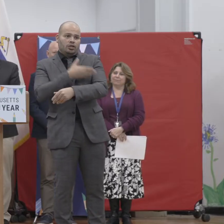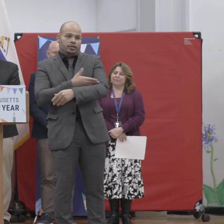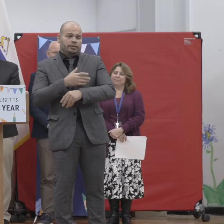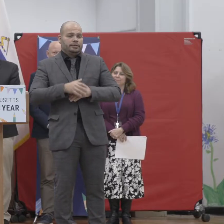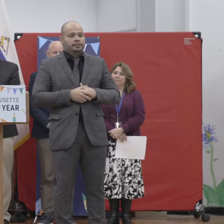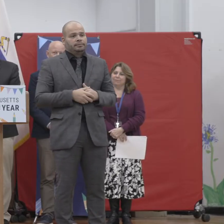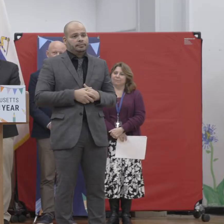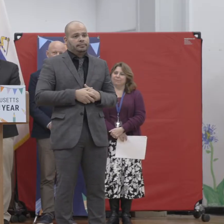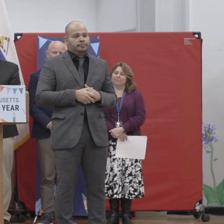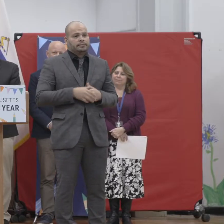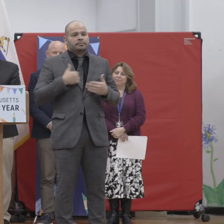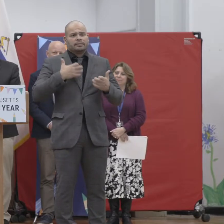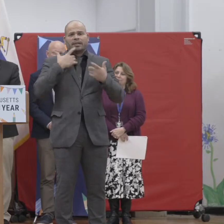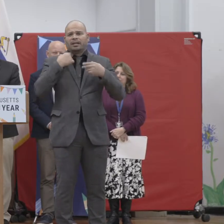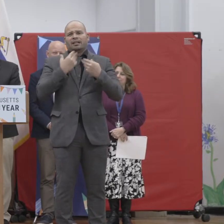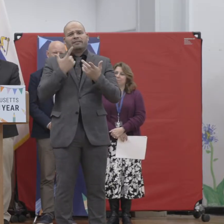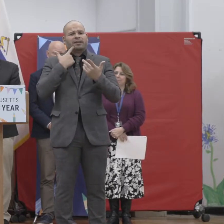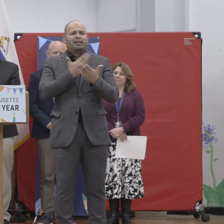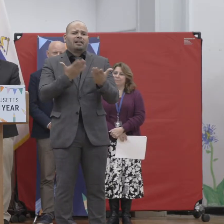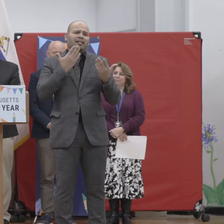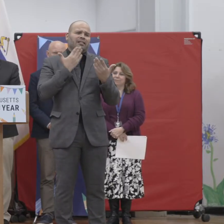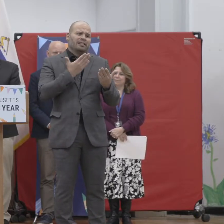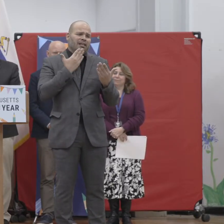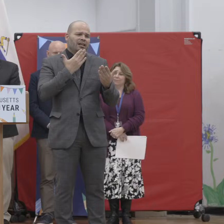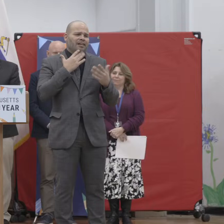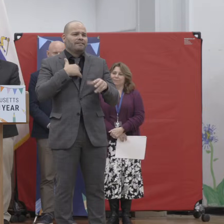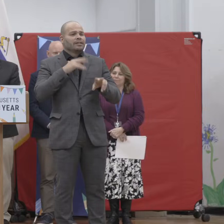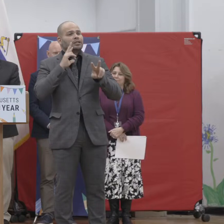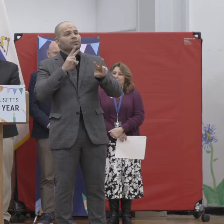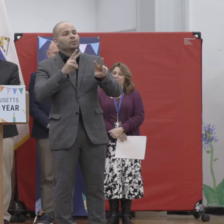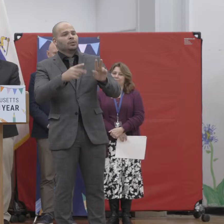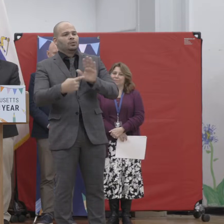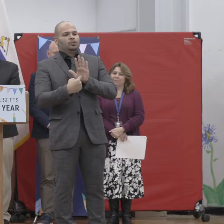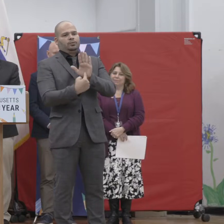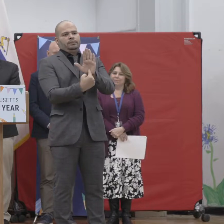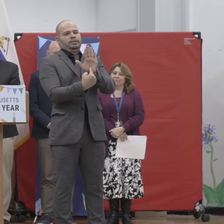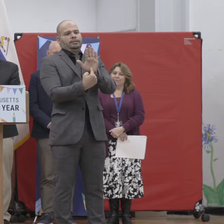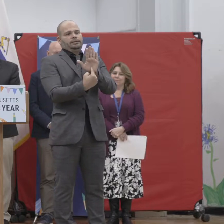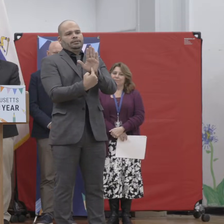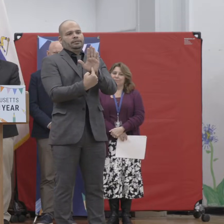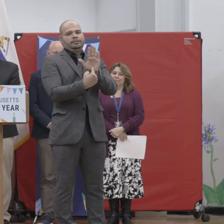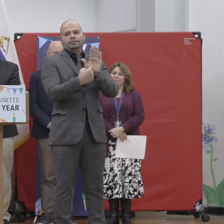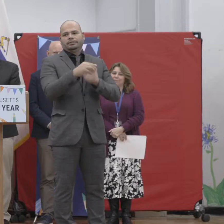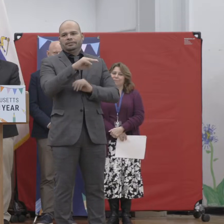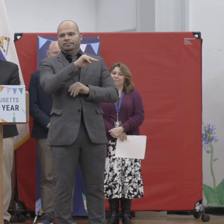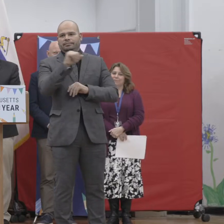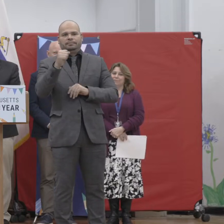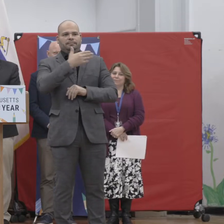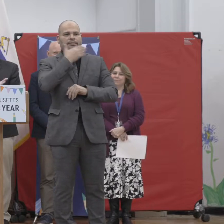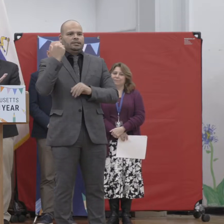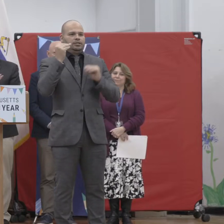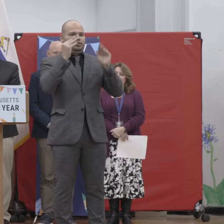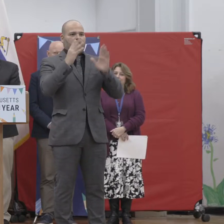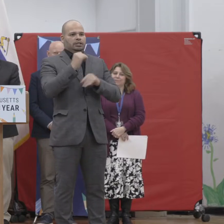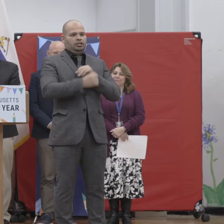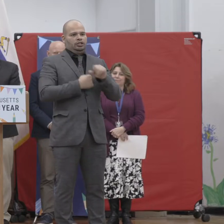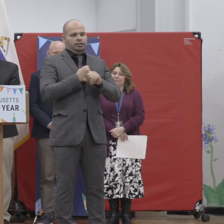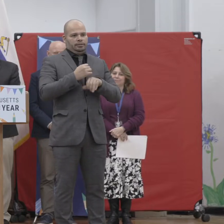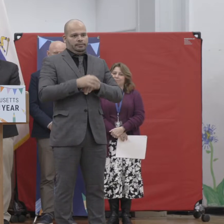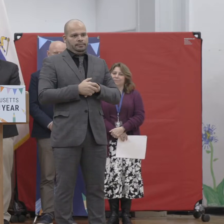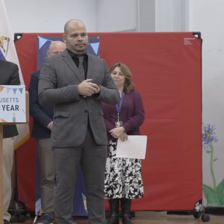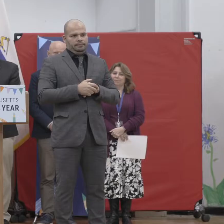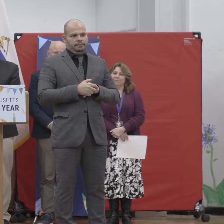I look forward to representing the teachers of Massachusetts over the next year and shining a light on the essential work that we all